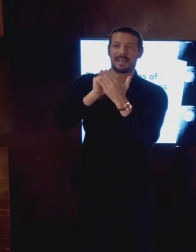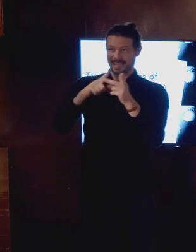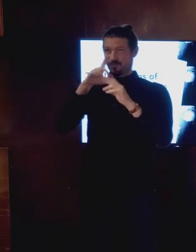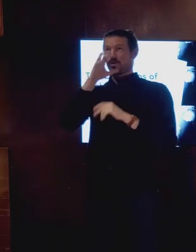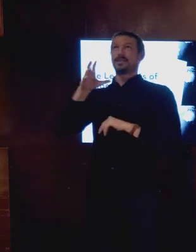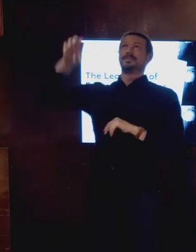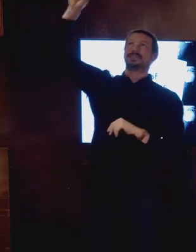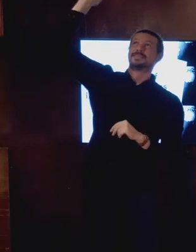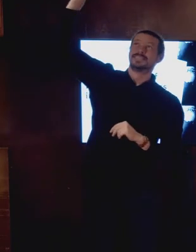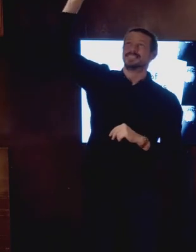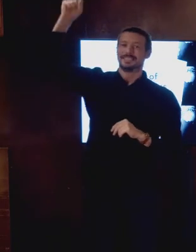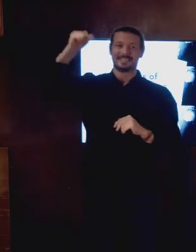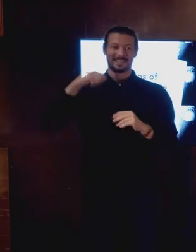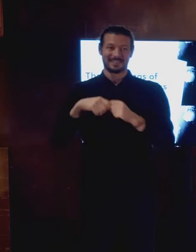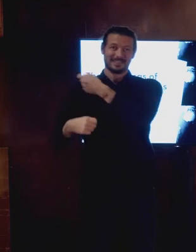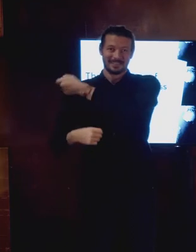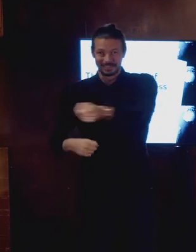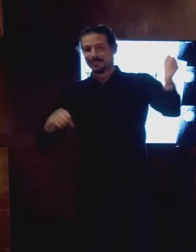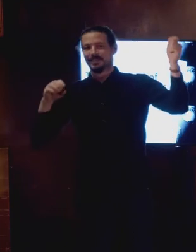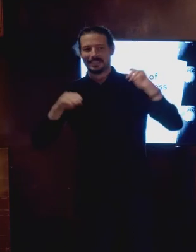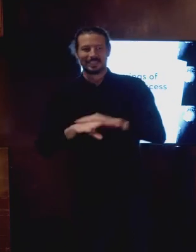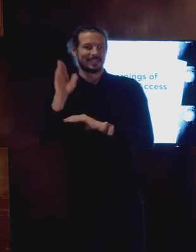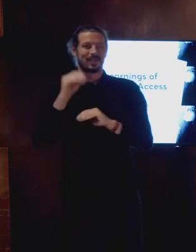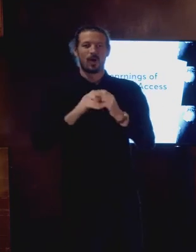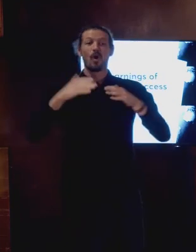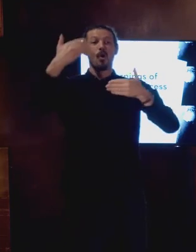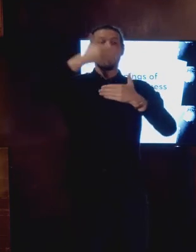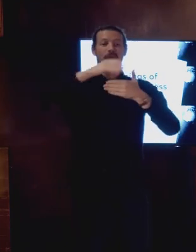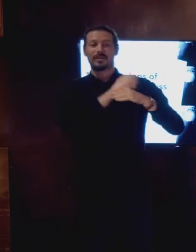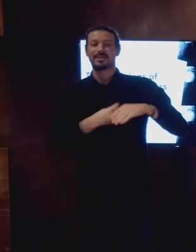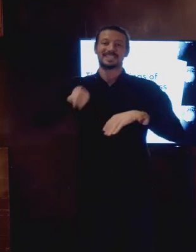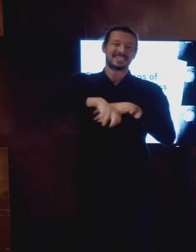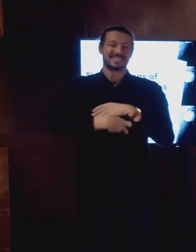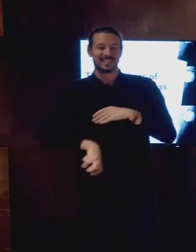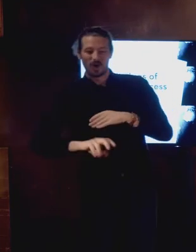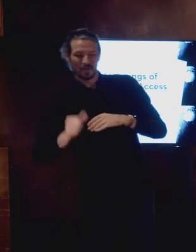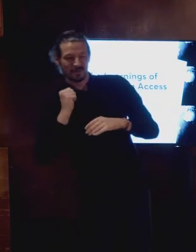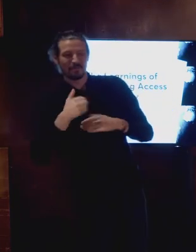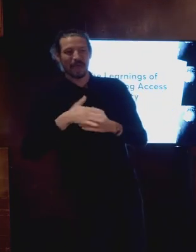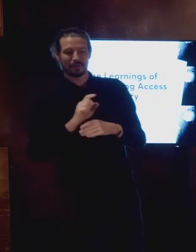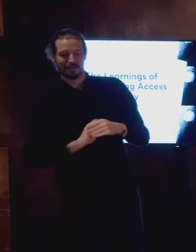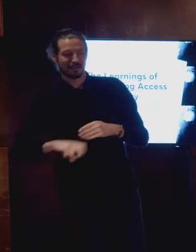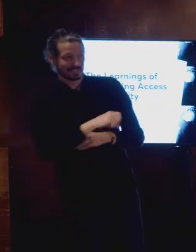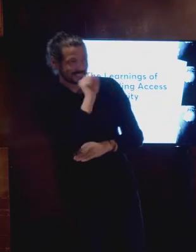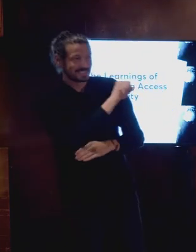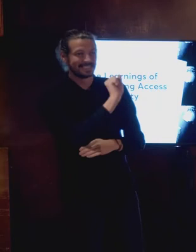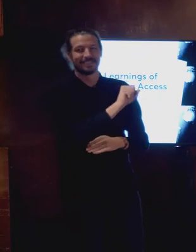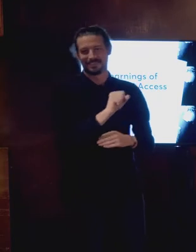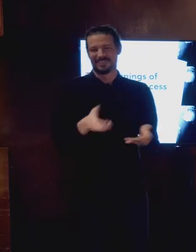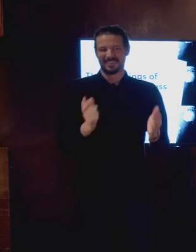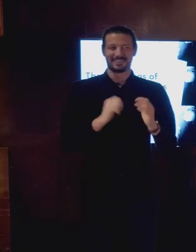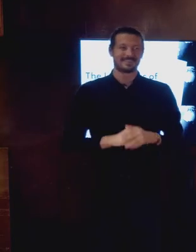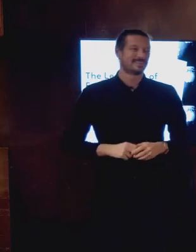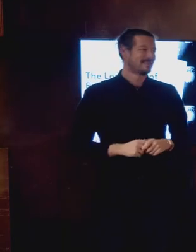handles, go through the door, climb in a window, go in the back door, whatever you can do.